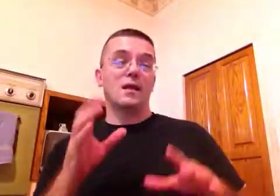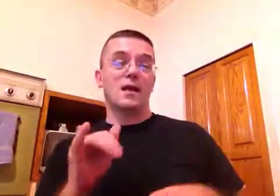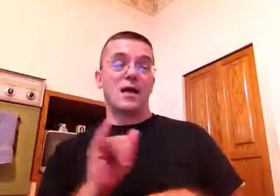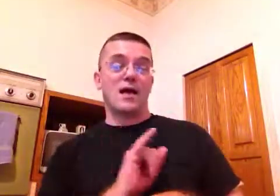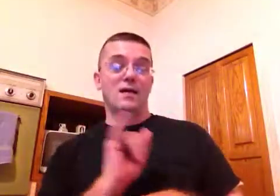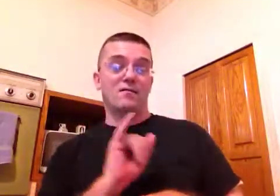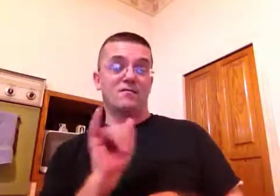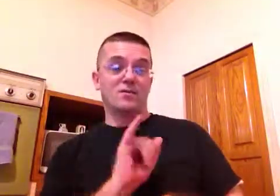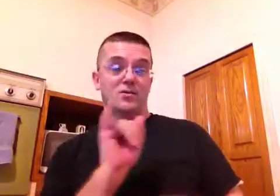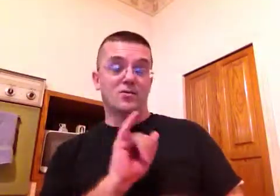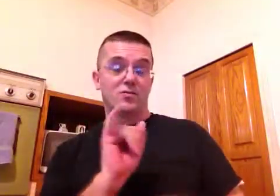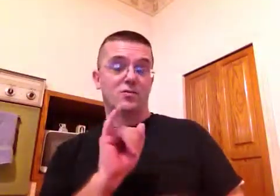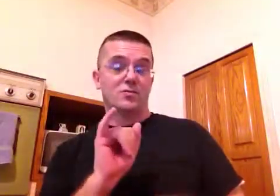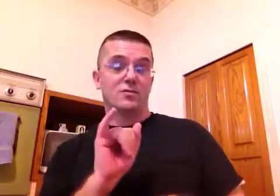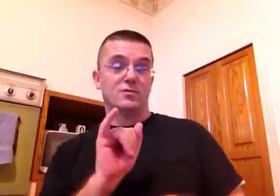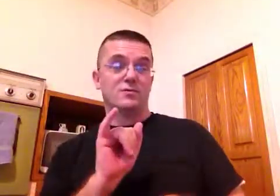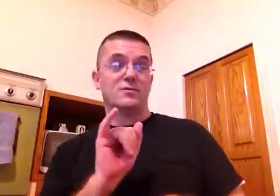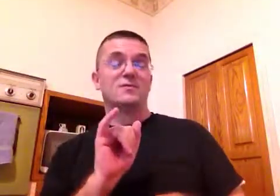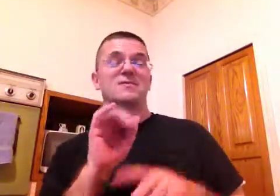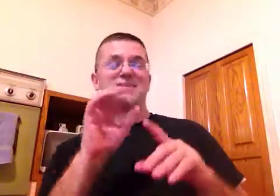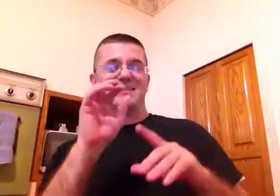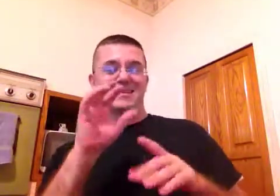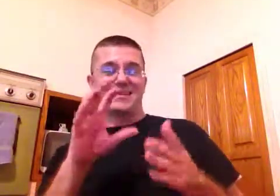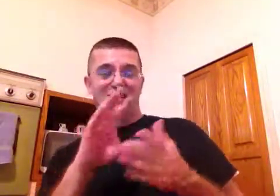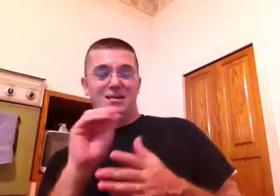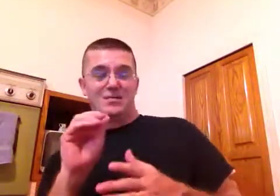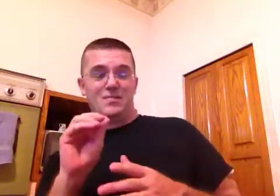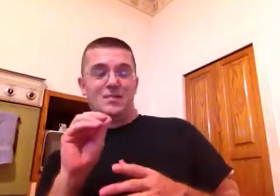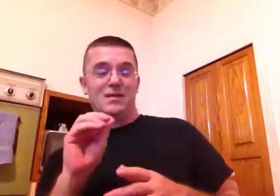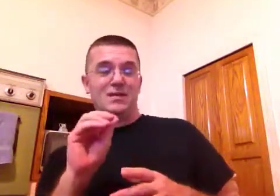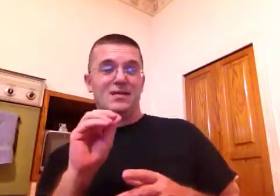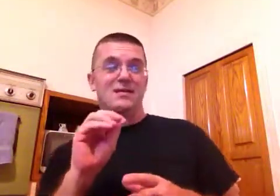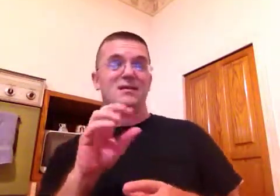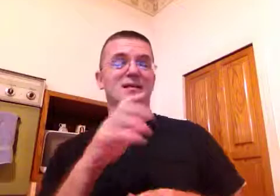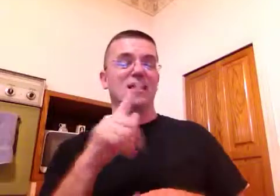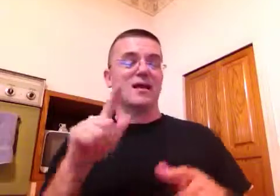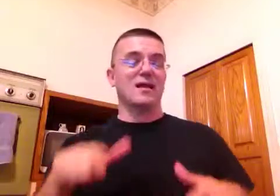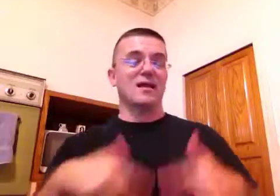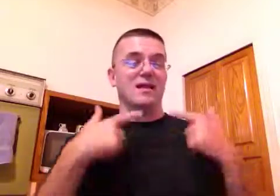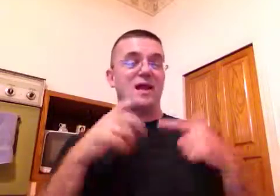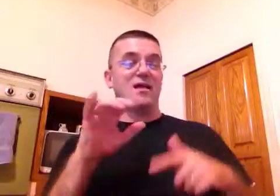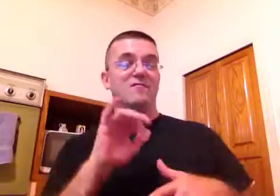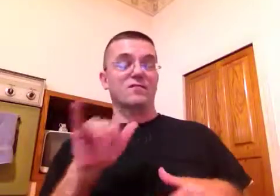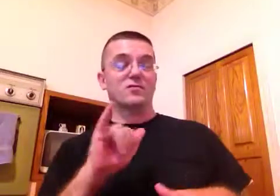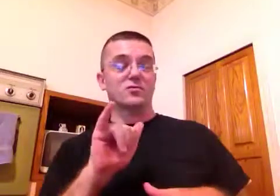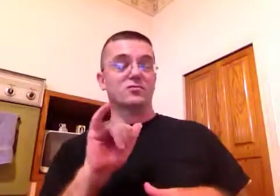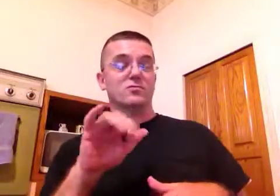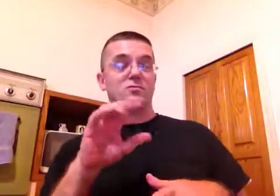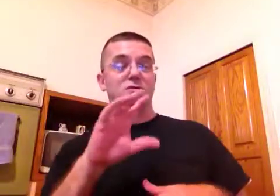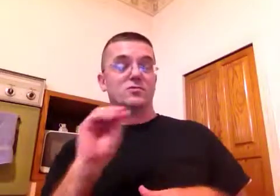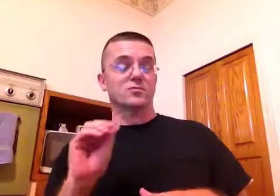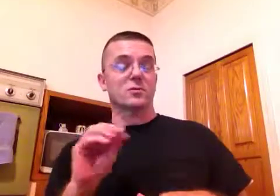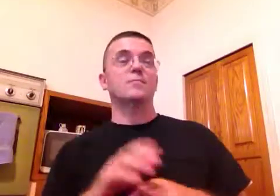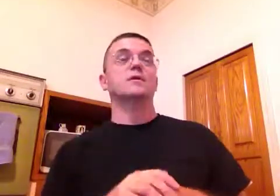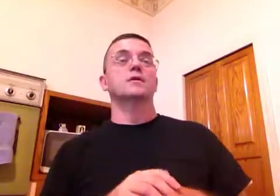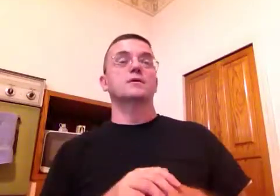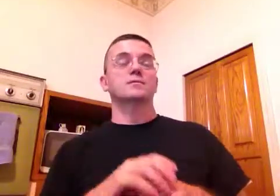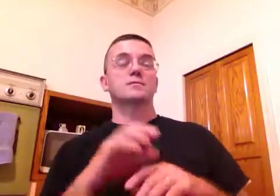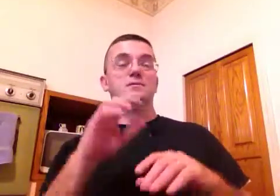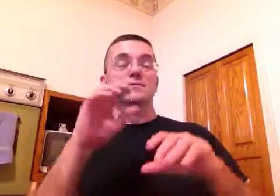insurance product, and someone with a life insurance license can sell them, but they can't sell securities. They can't sell mutual